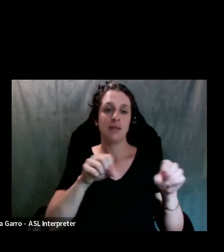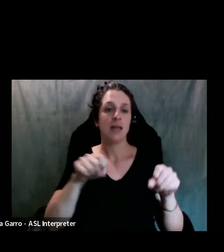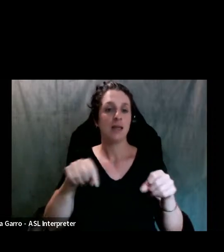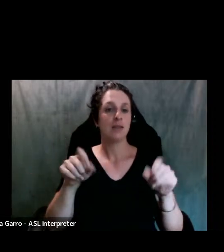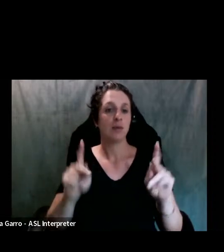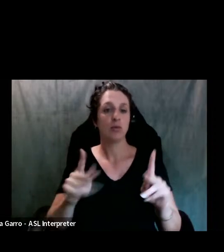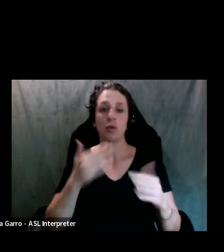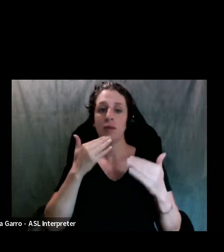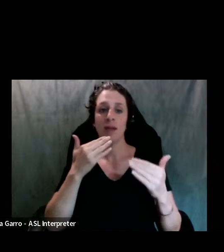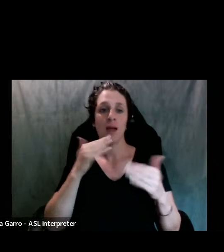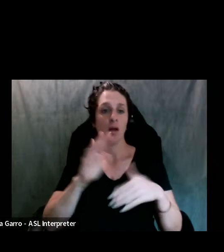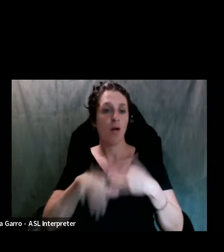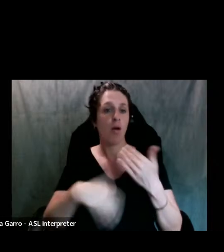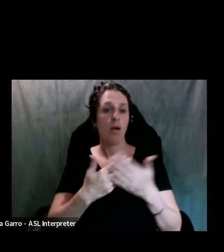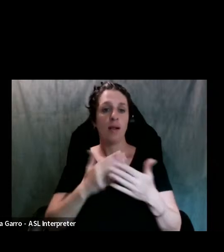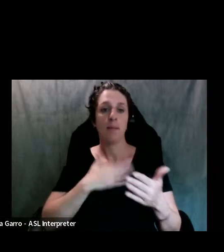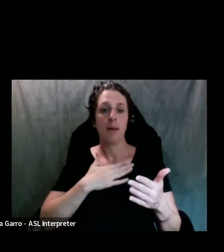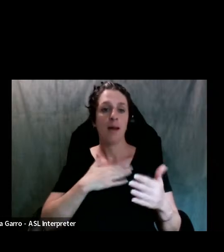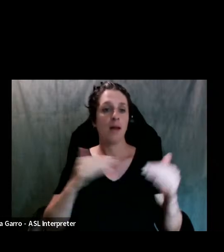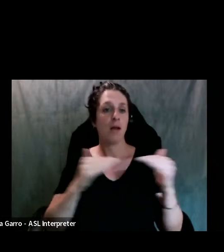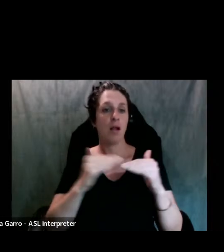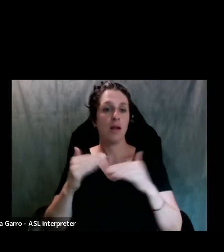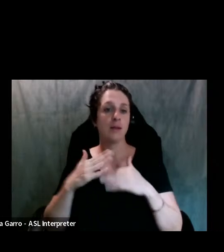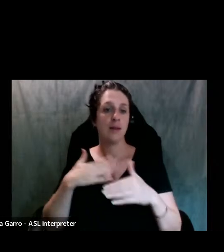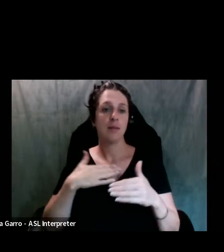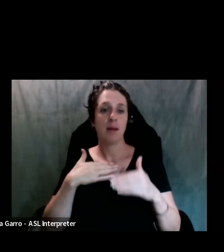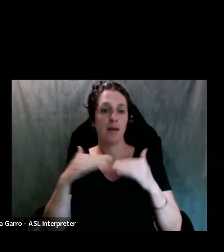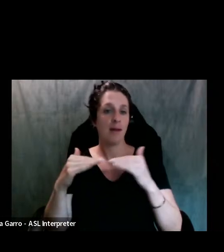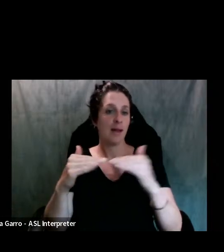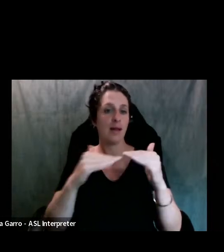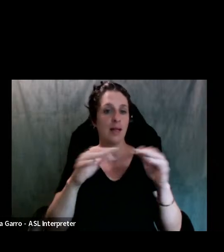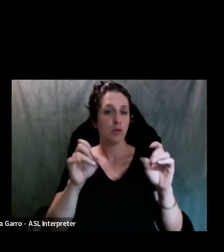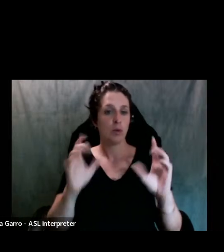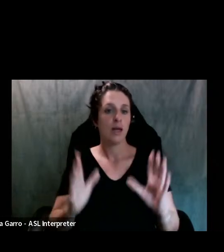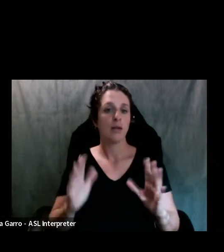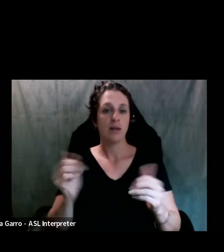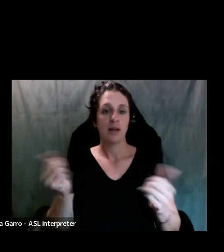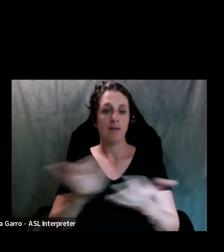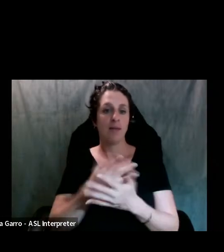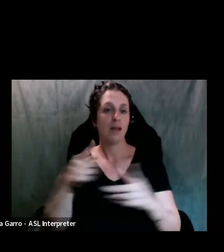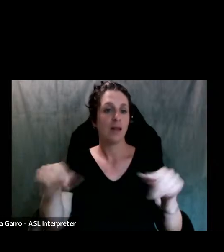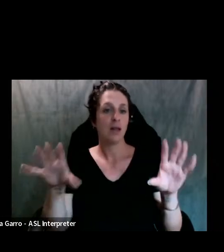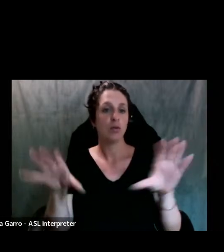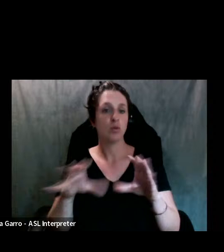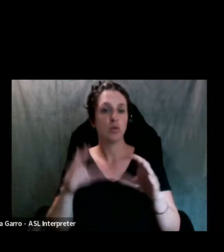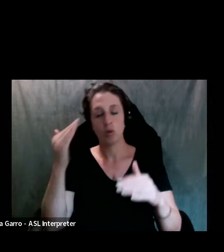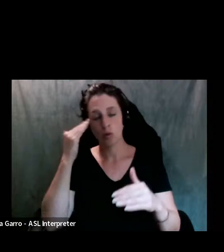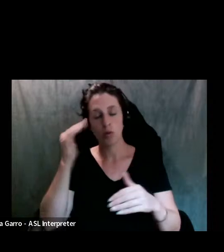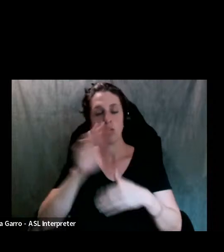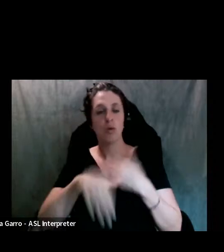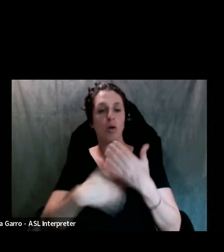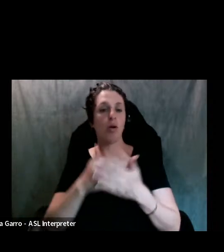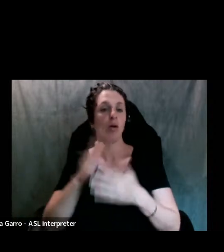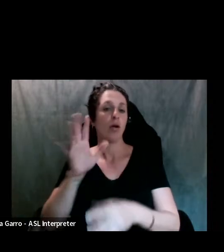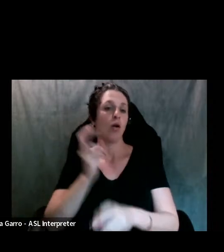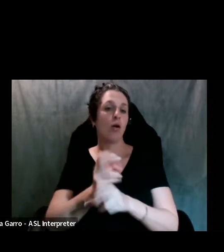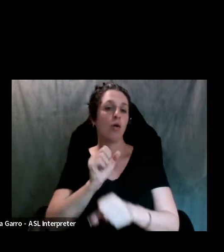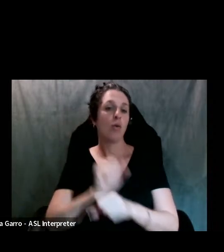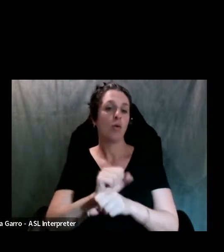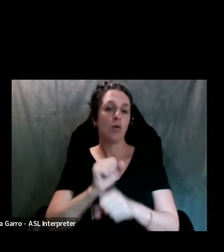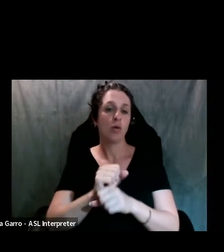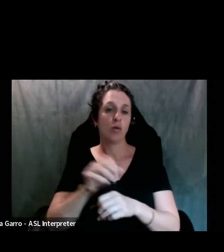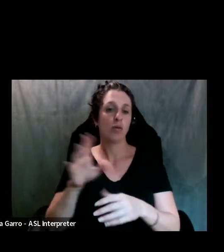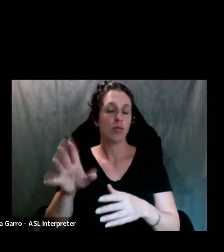my colleagues, my fellow educators in everything that they do, acknowledging all their hard work and the countless hours,